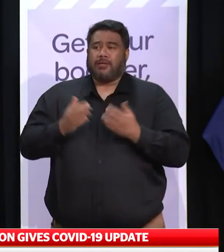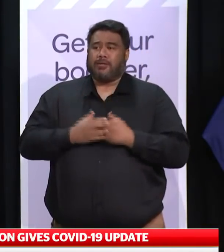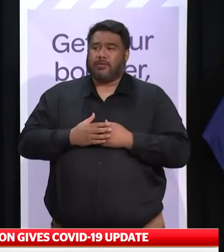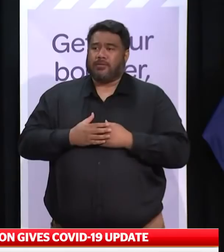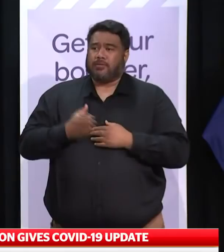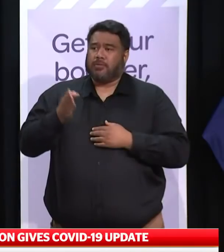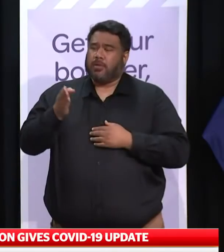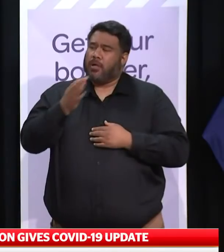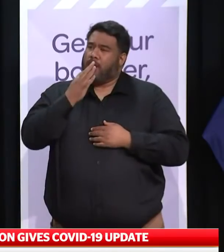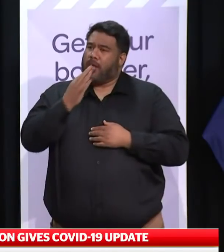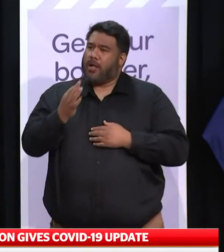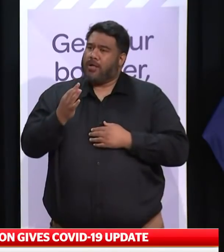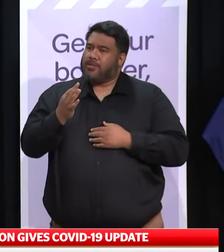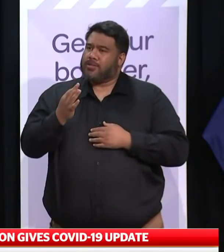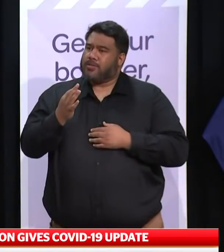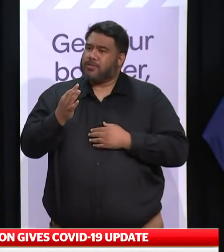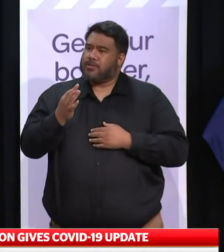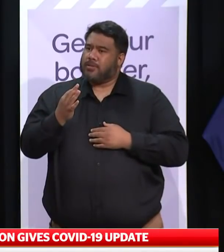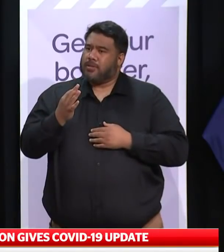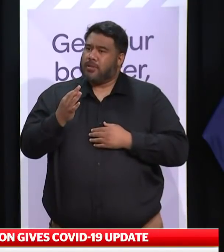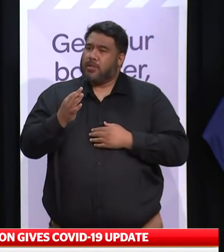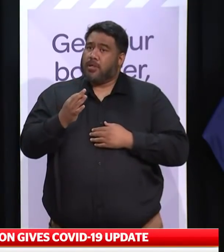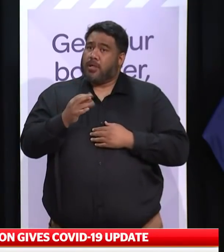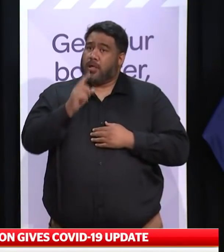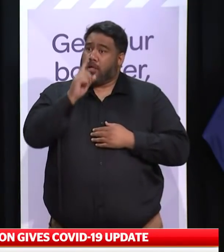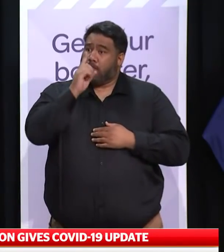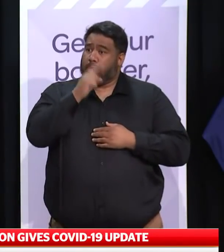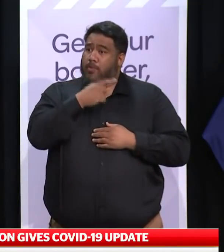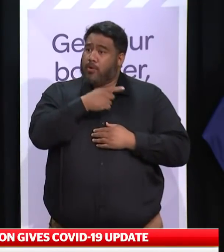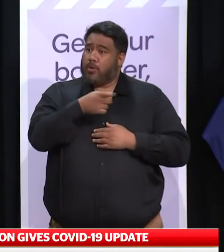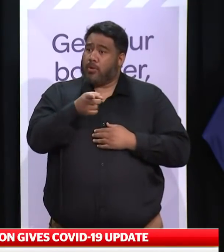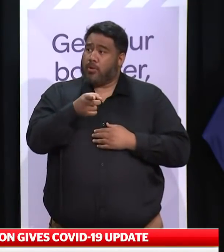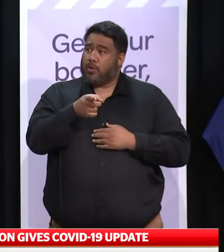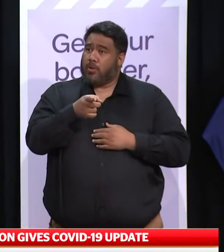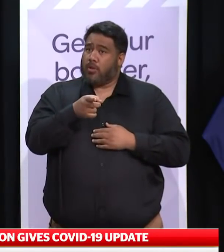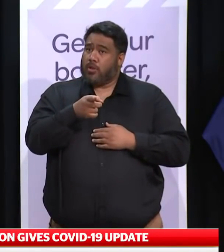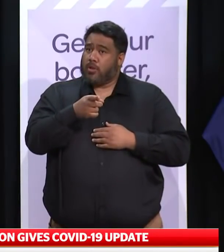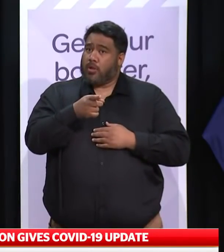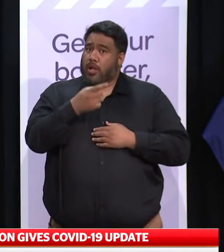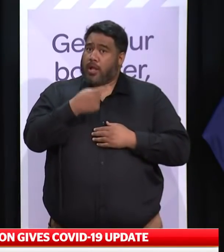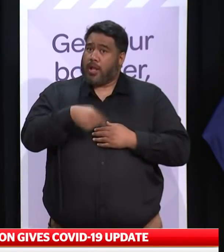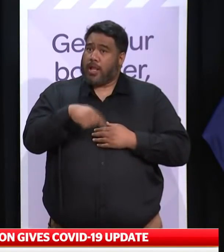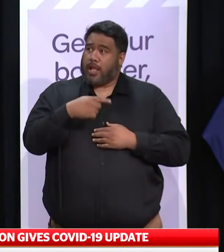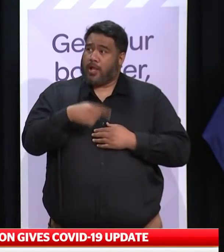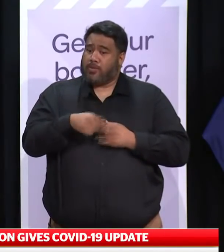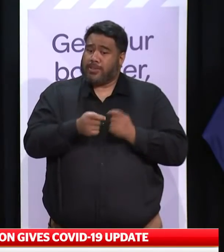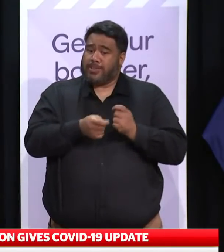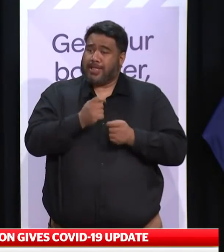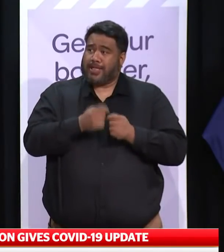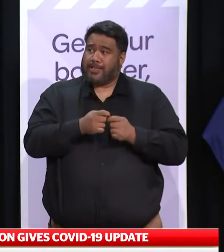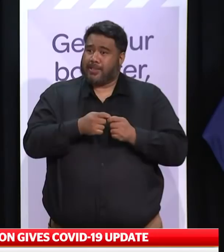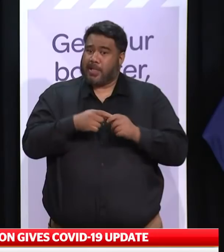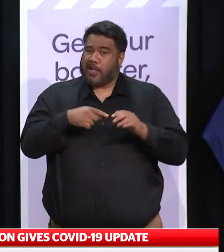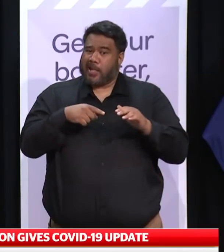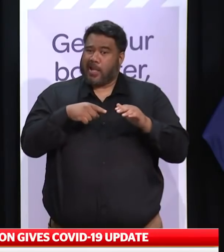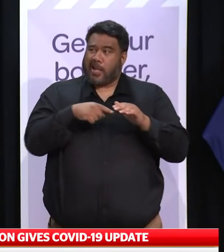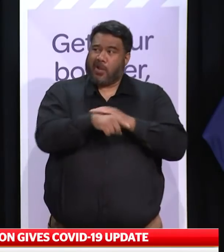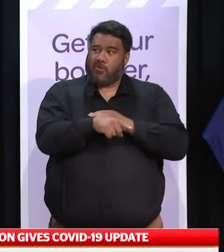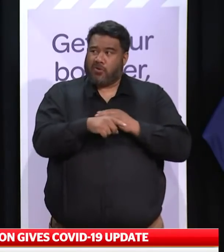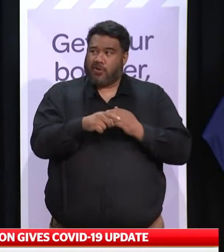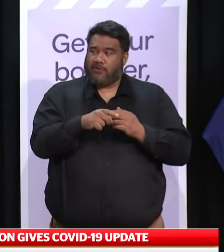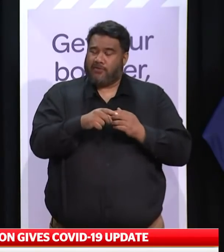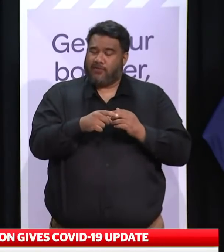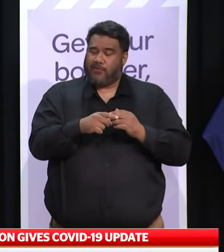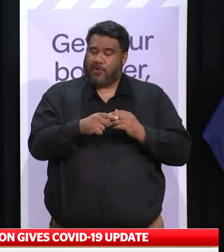will you release a list of people who will be able to take a test to get out of isolation and places to them free of the